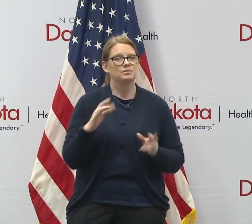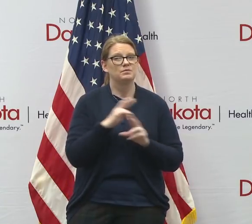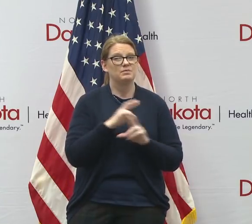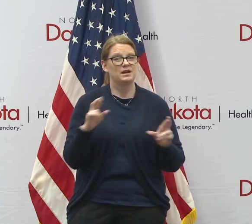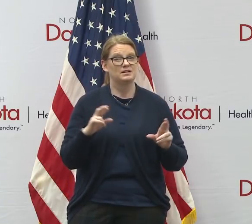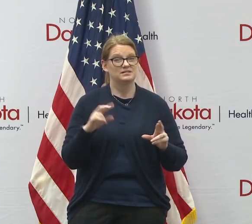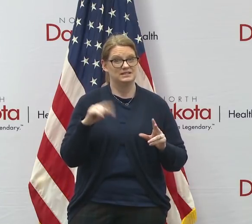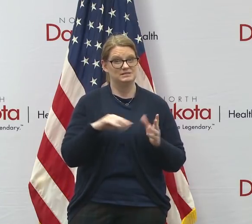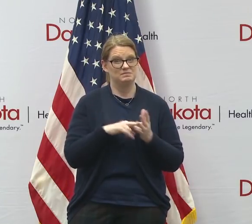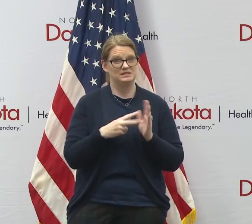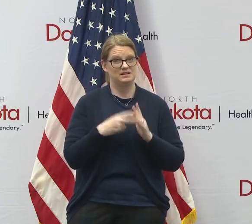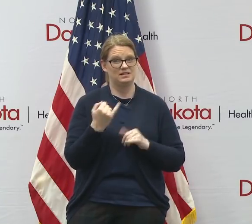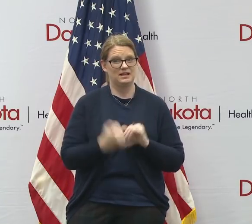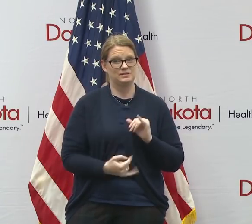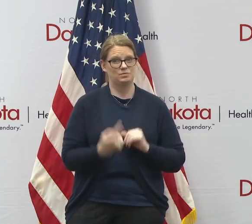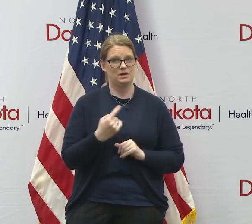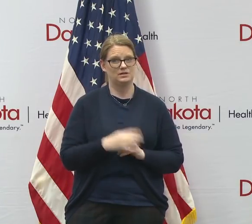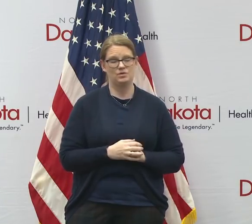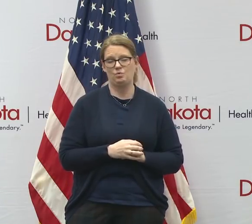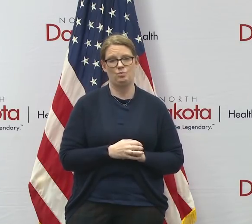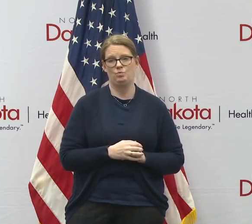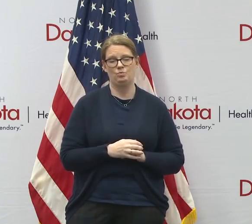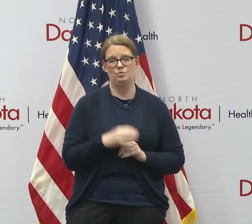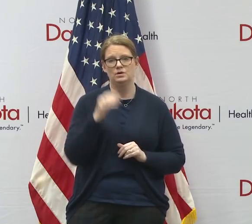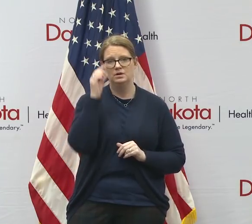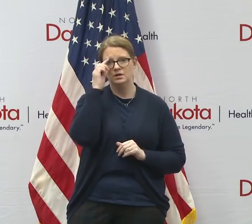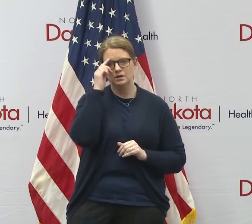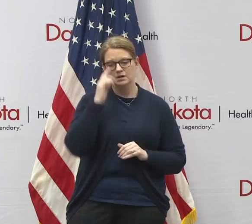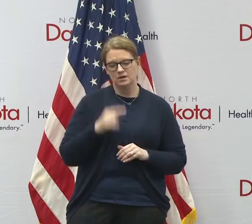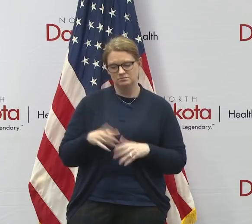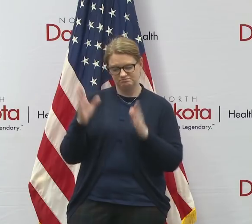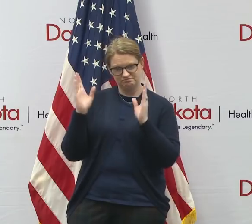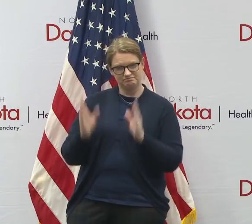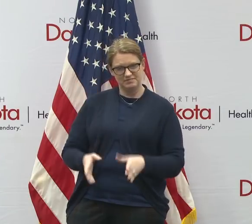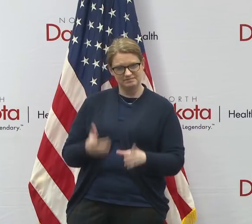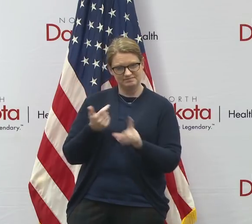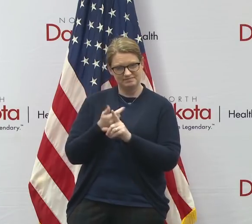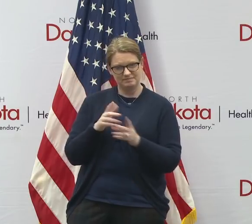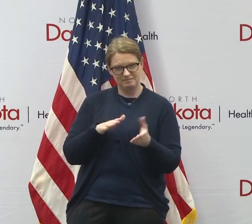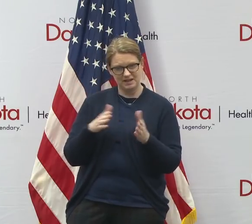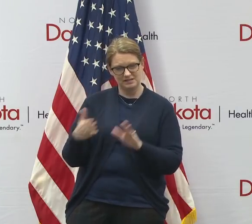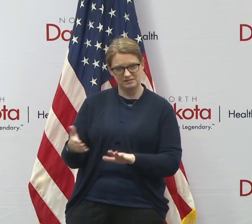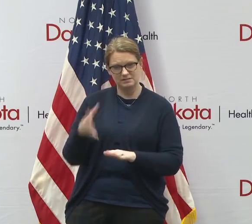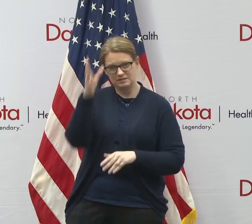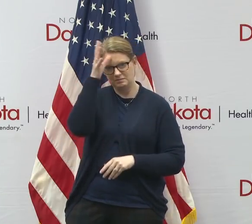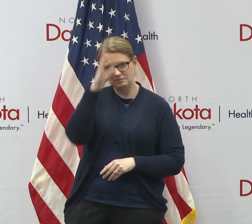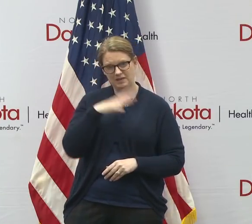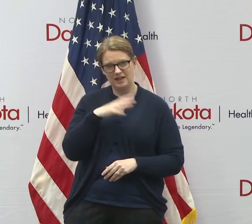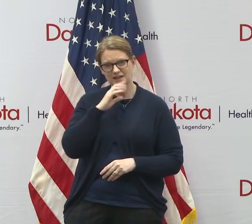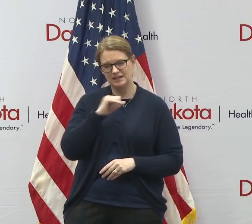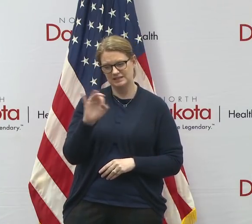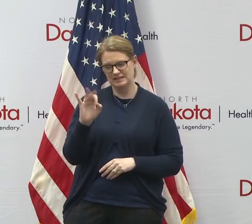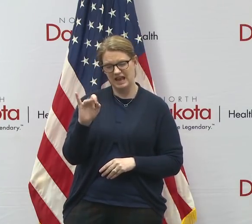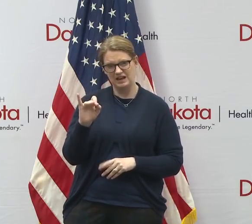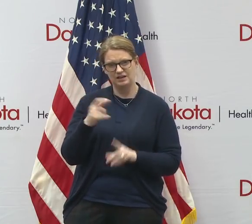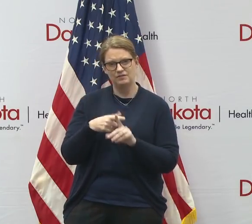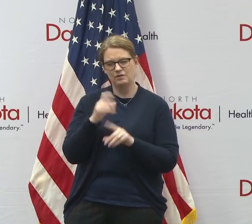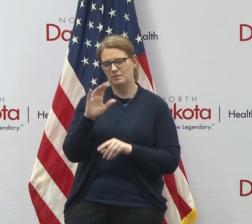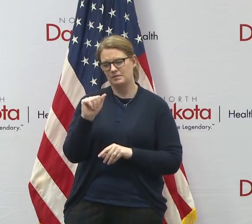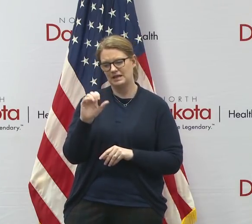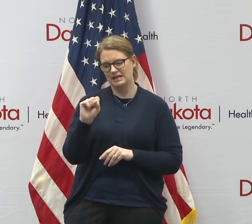be our last. The individual who passed away was a male in his 90s from Cass